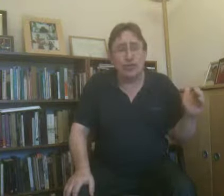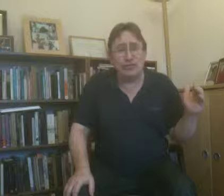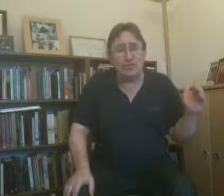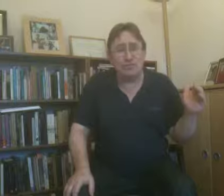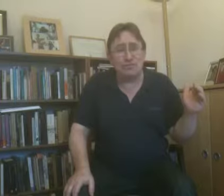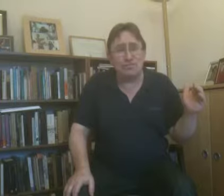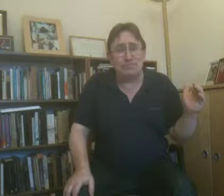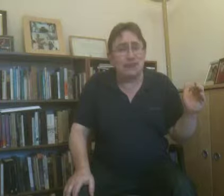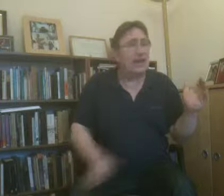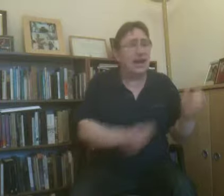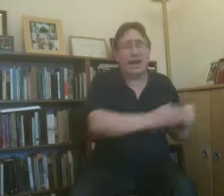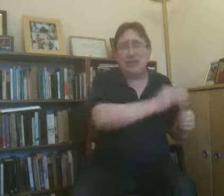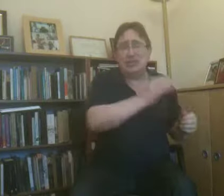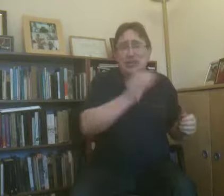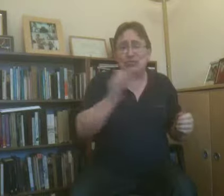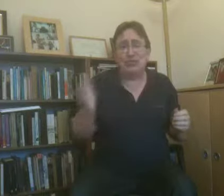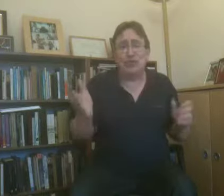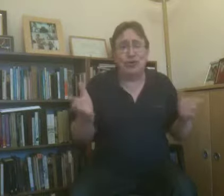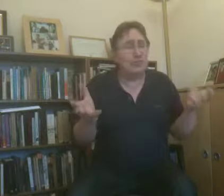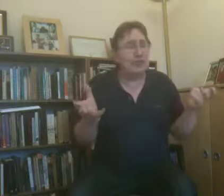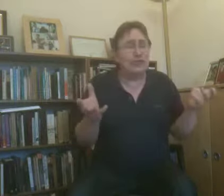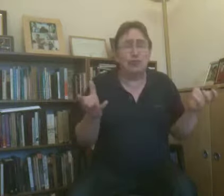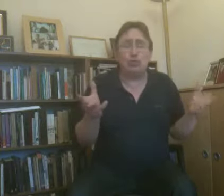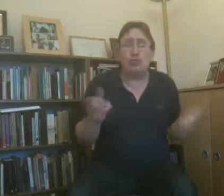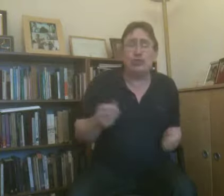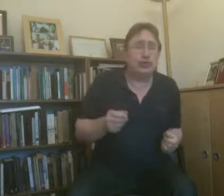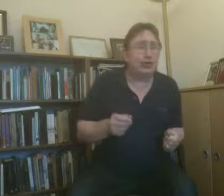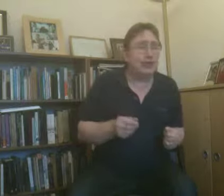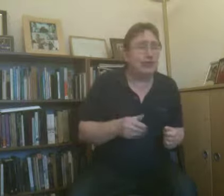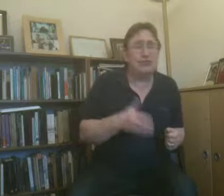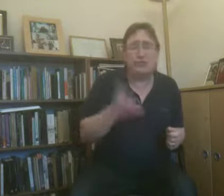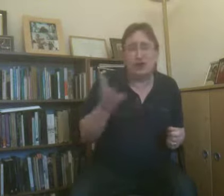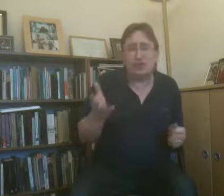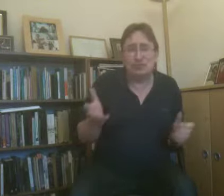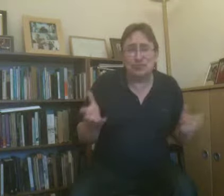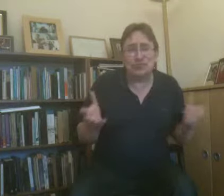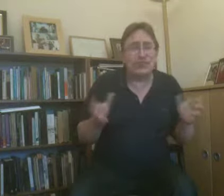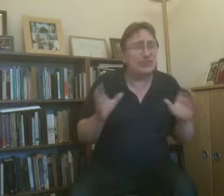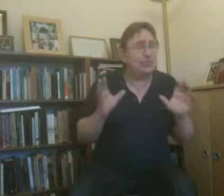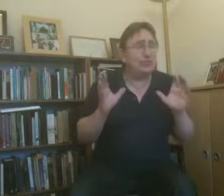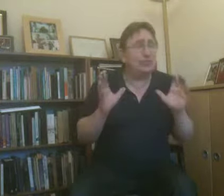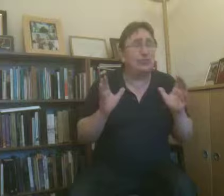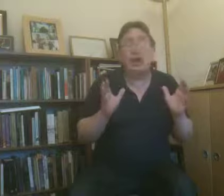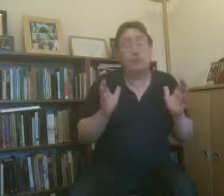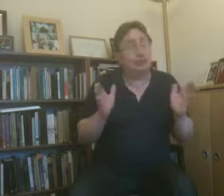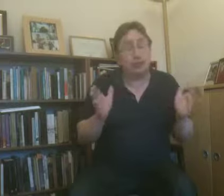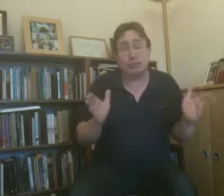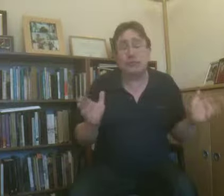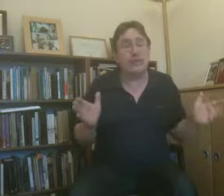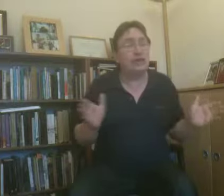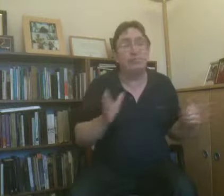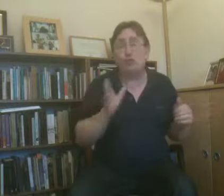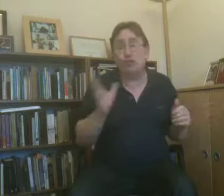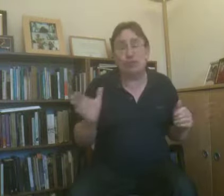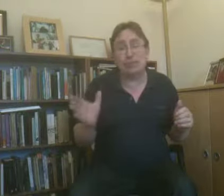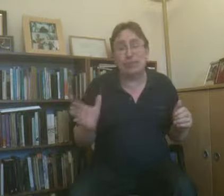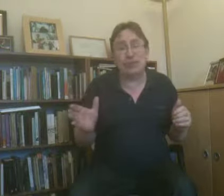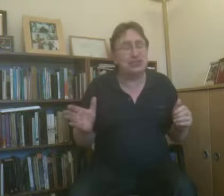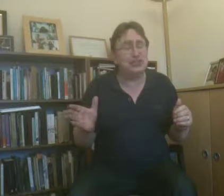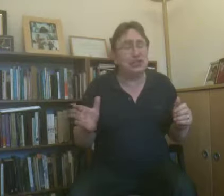of. In chapter 4, it's a woman who has had 5 husbands. It's somebody who is presumably of poor reputation. Do